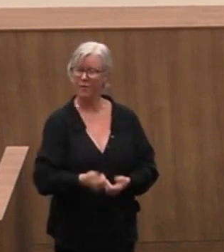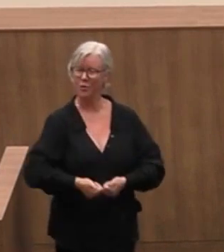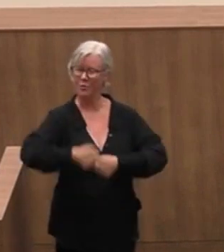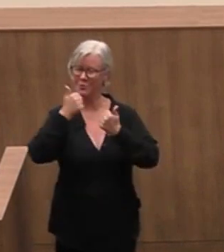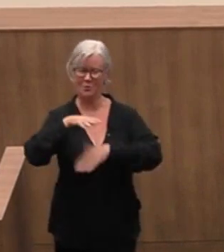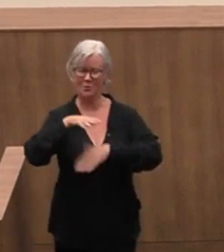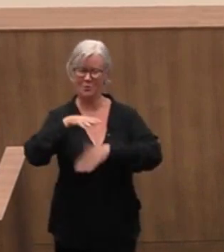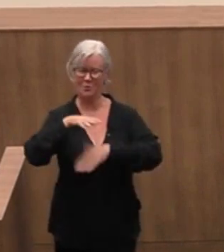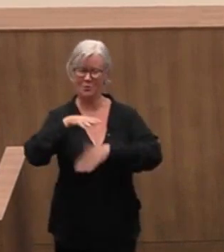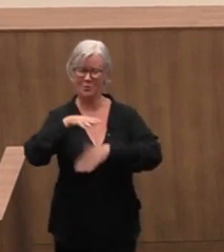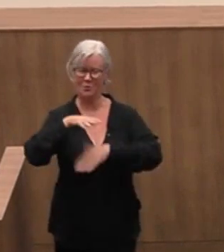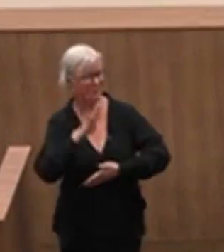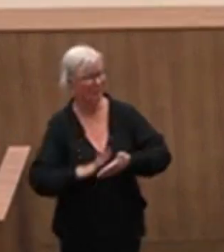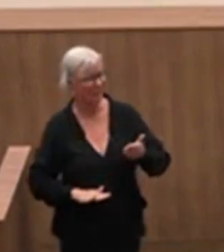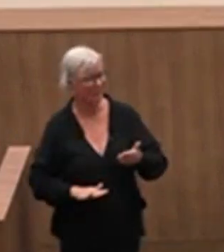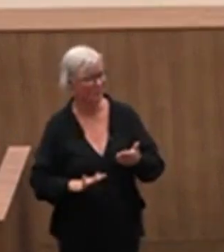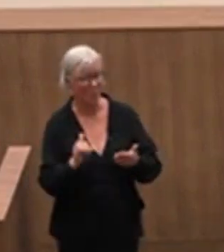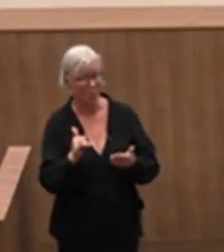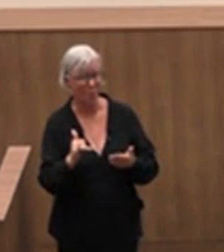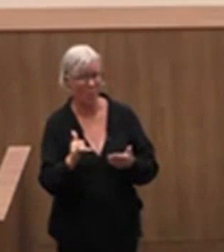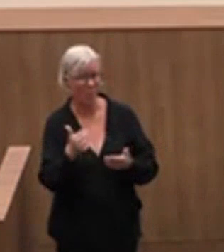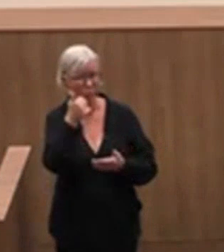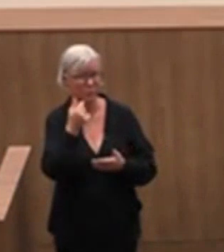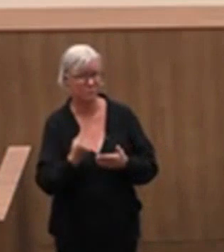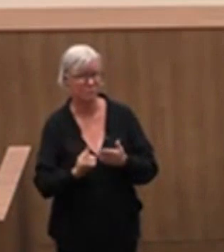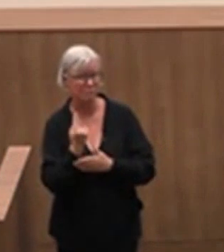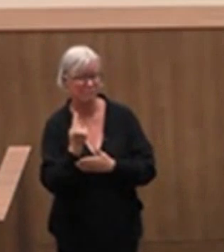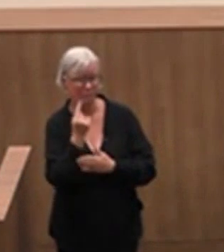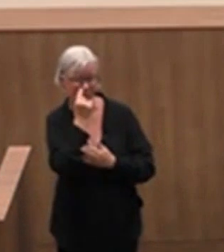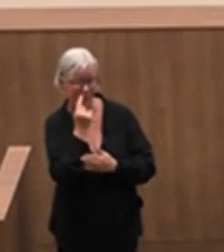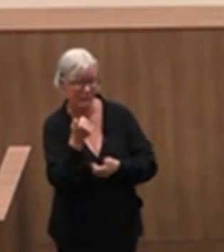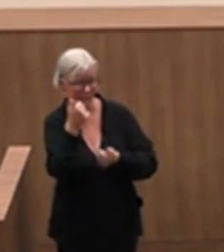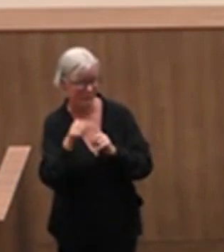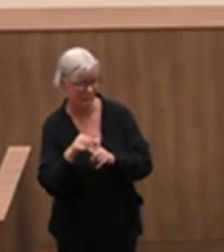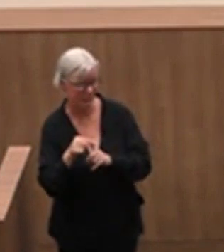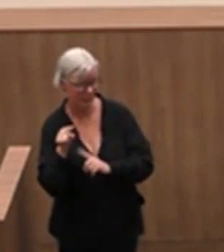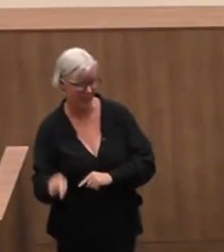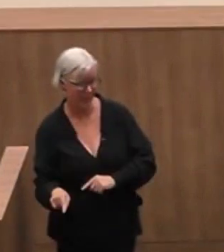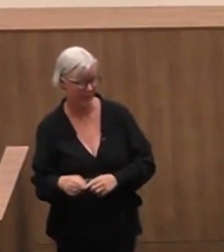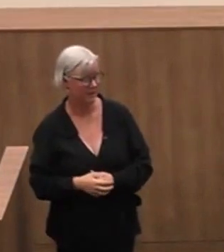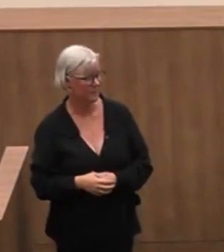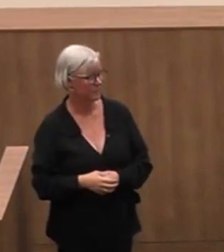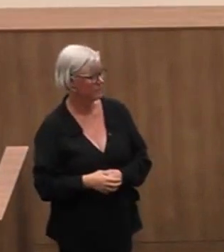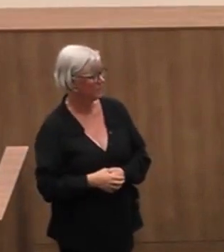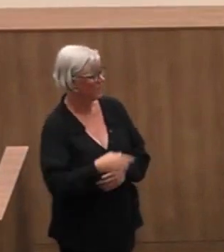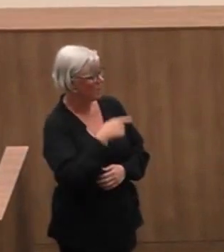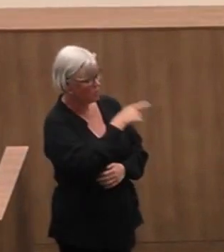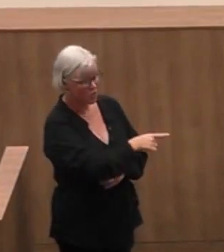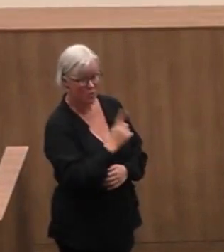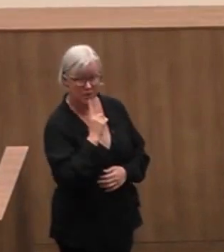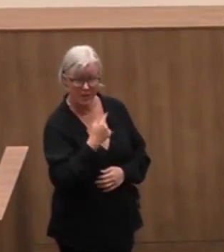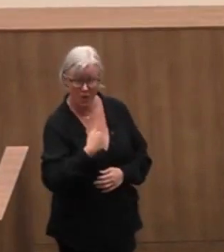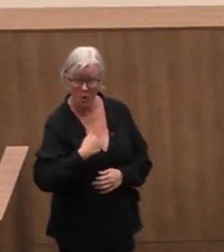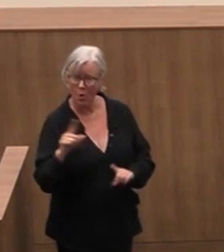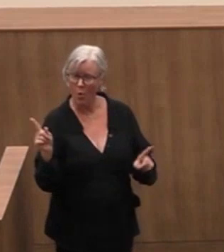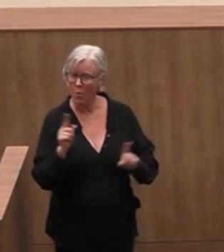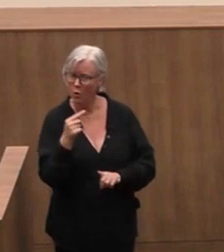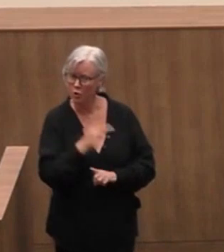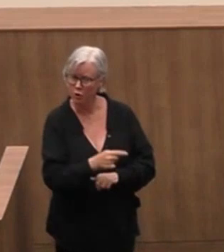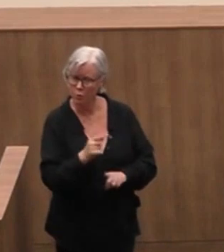the best chance of a good hospital experience. So can you tell me about some of the things that you've